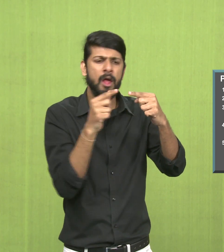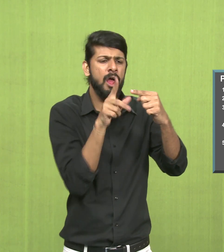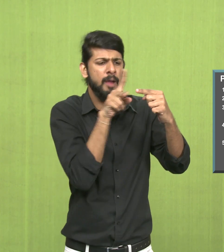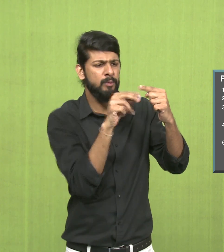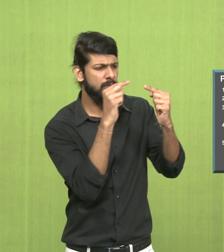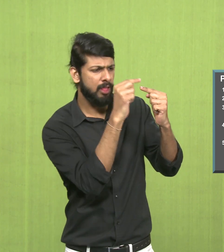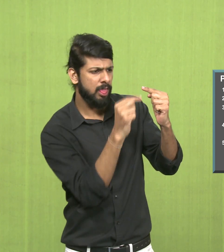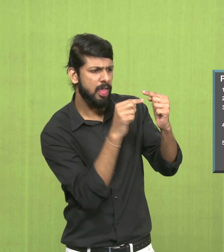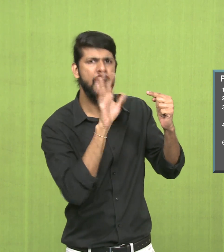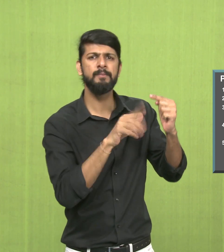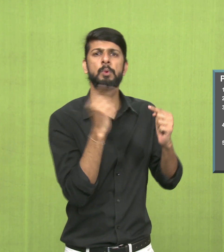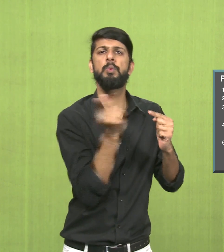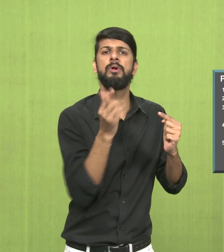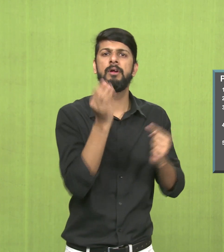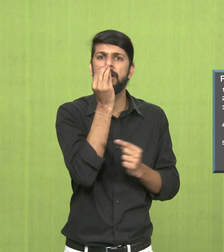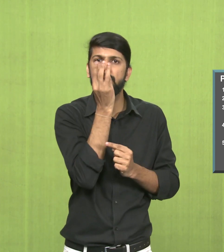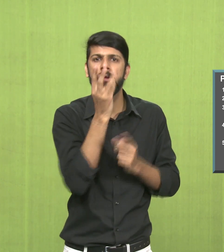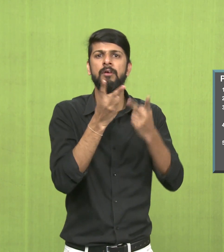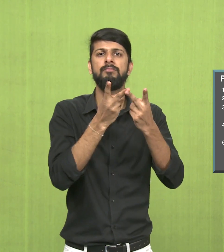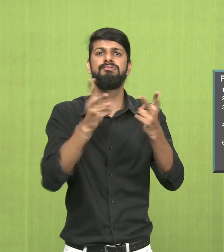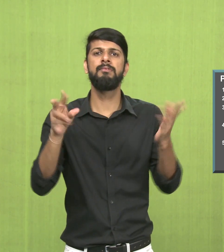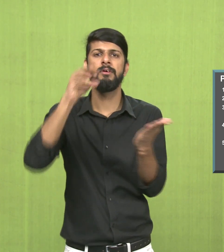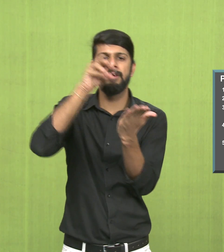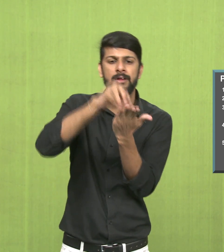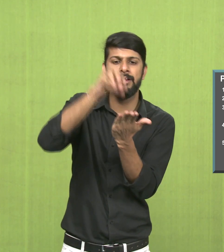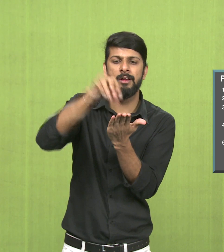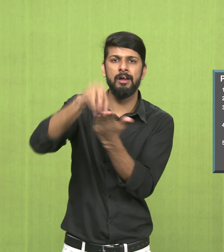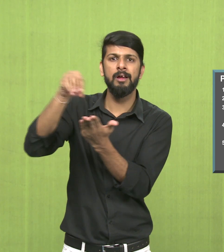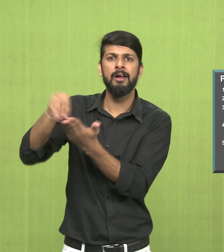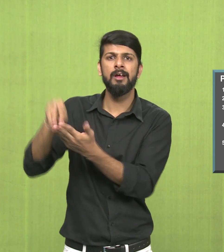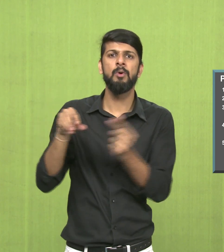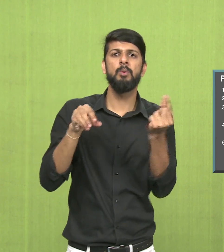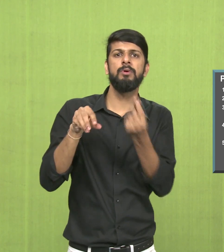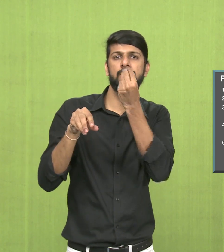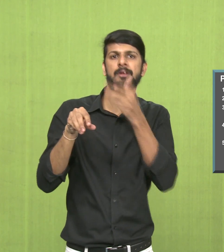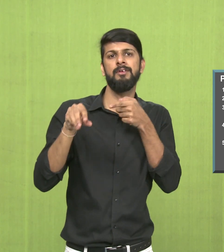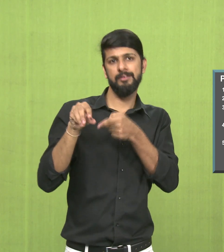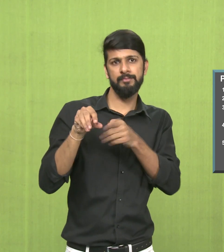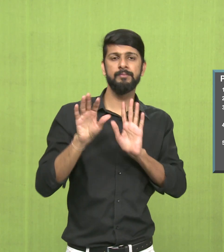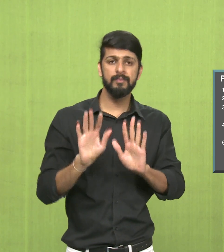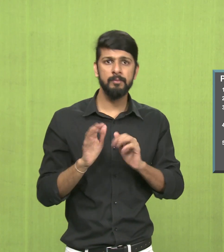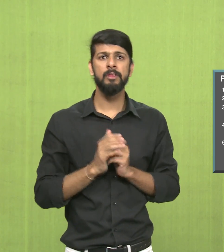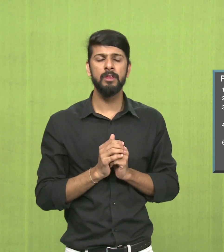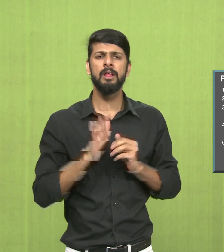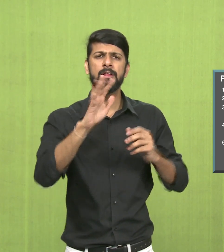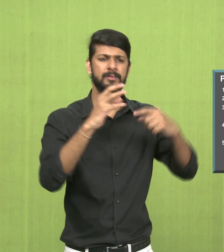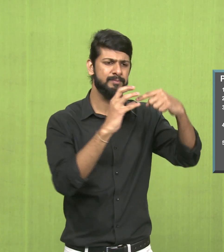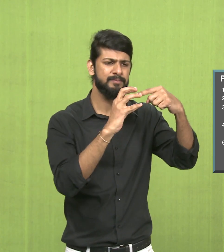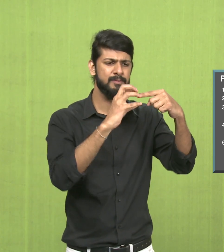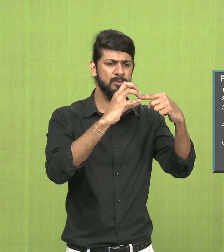floral shapes. When you cut it cross section wise, you can see that the